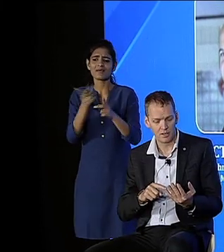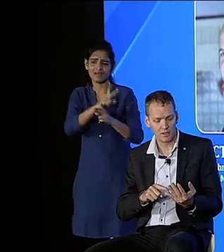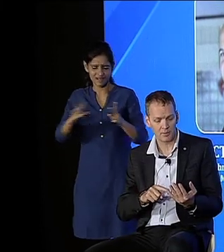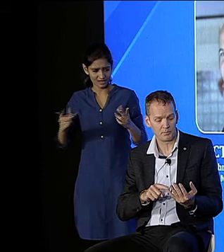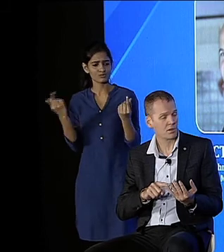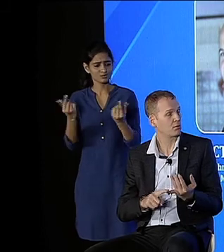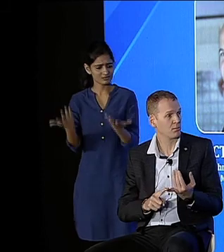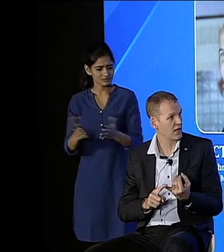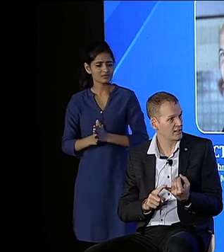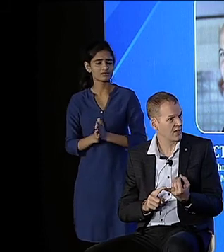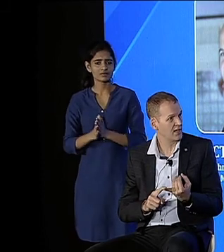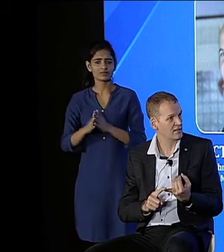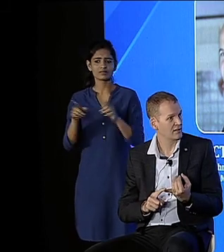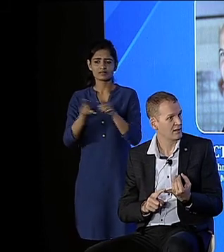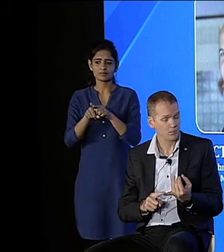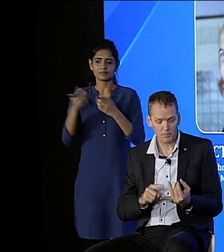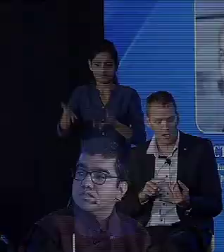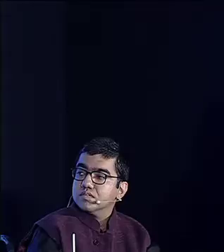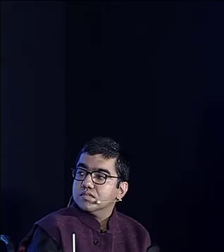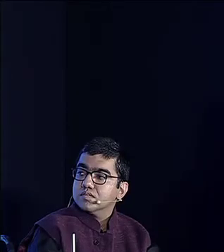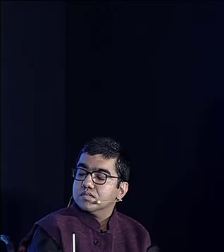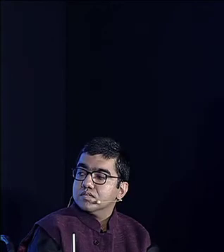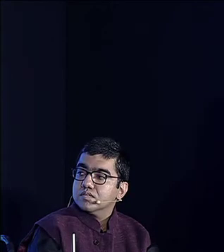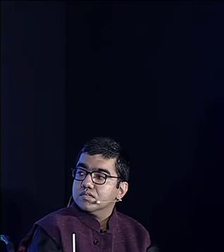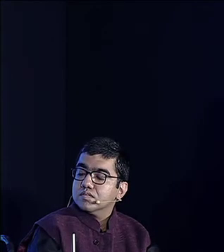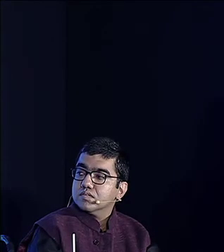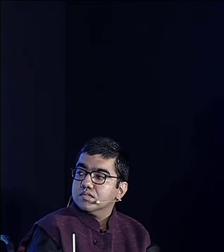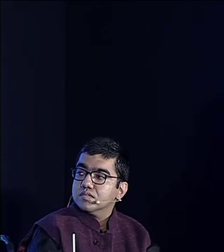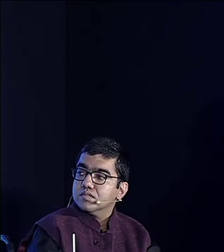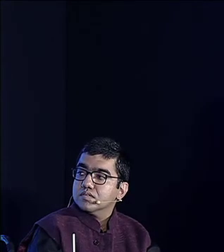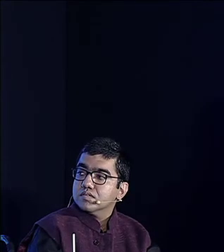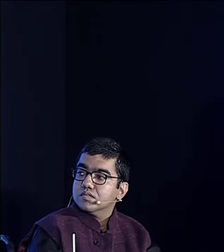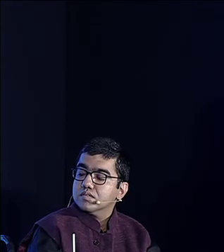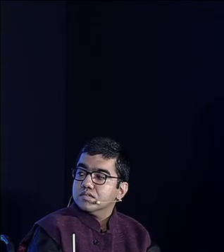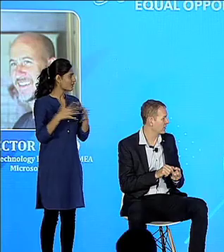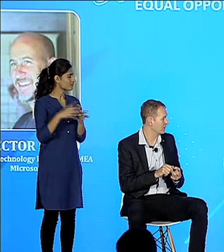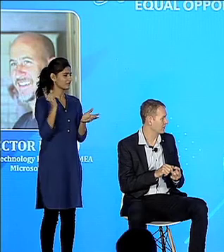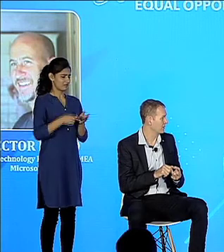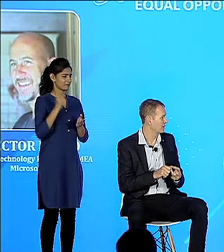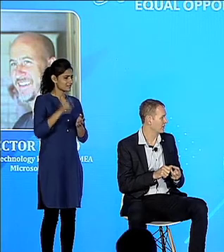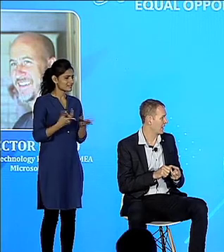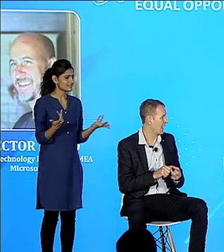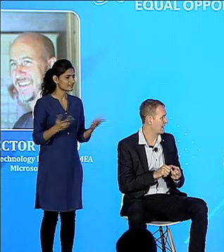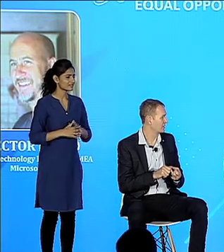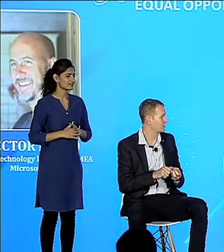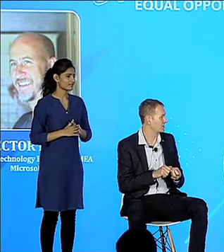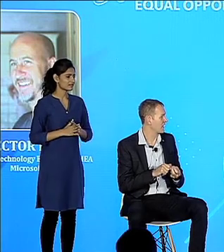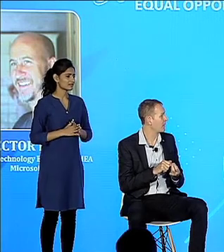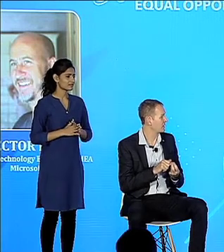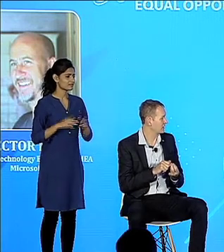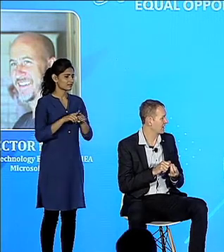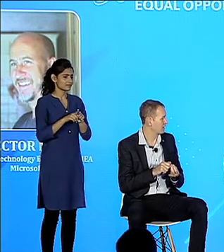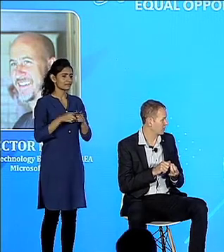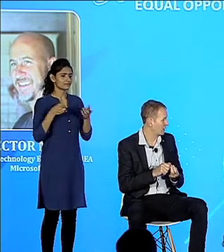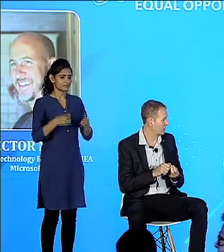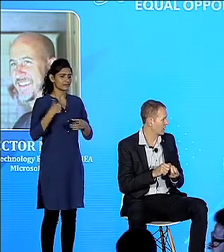through compliance laws, but part of it is also from business recognizing the value that it has to tapping